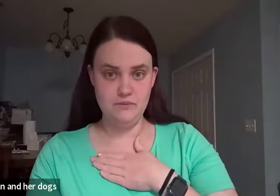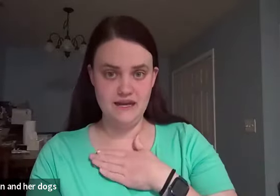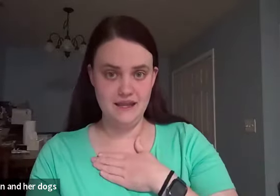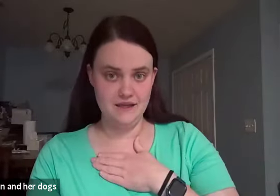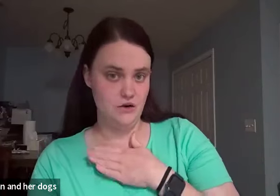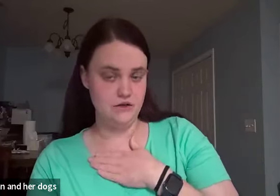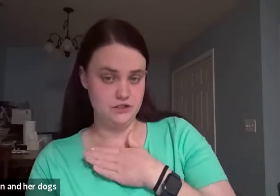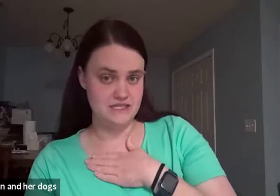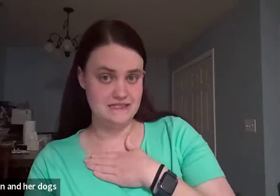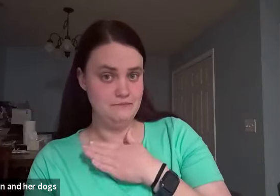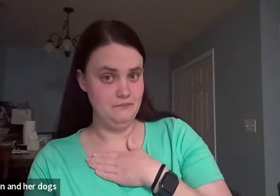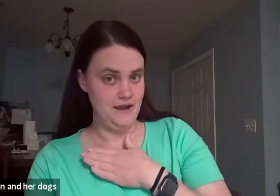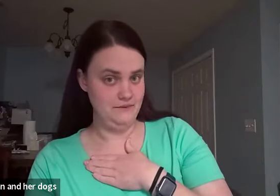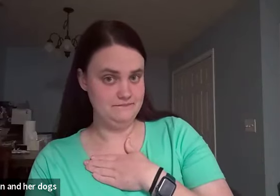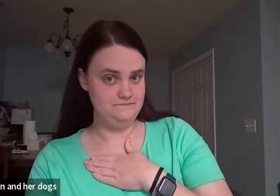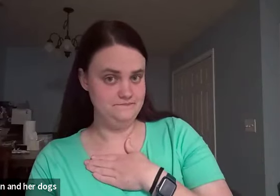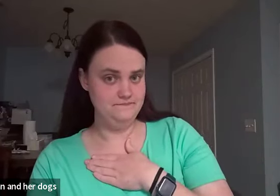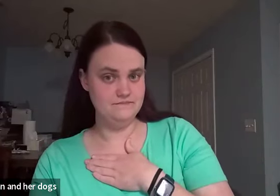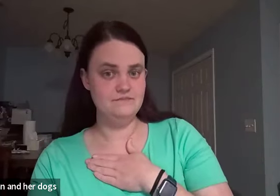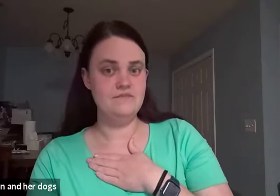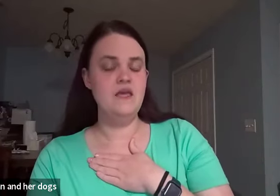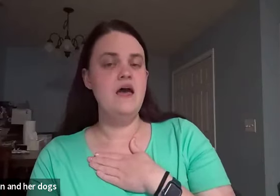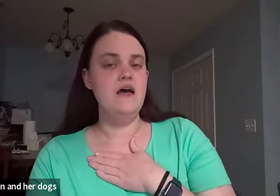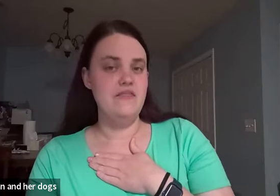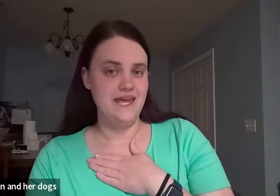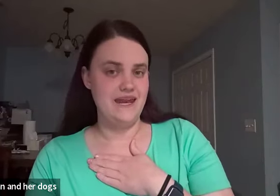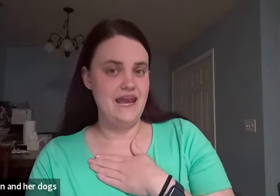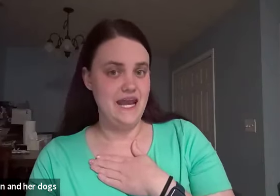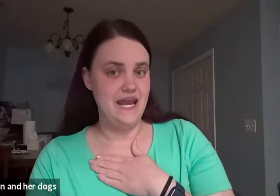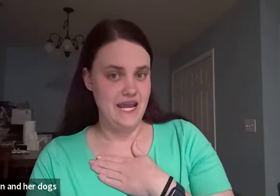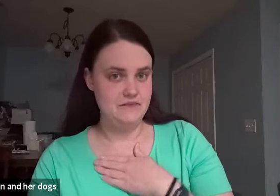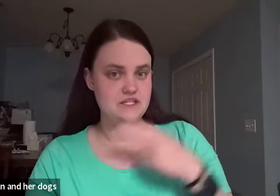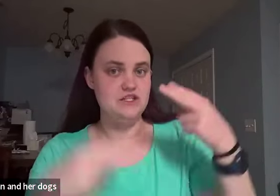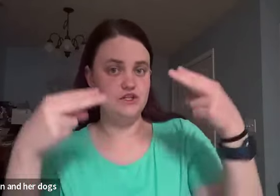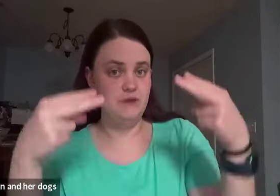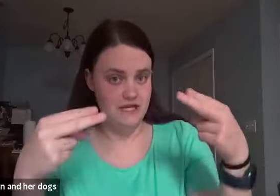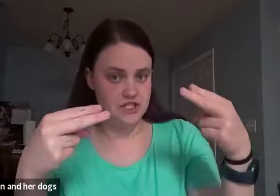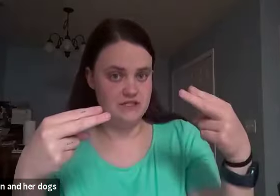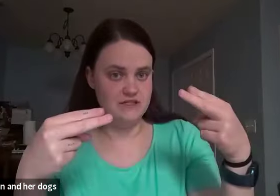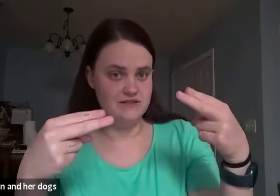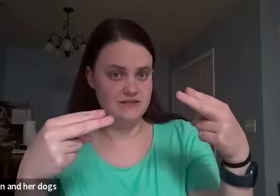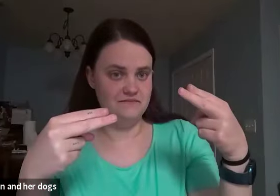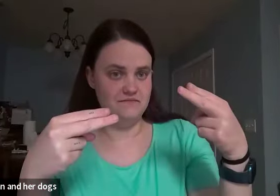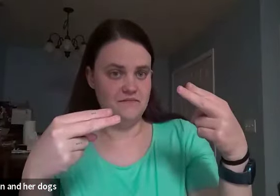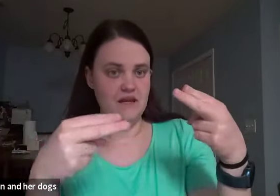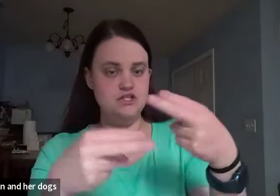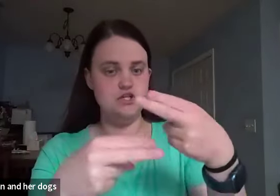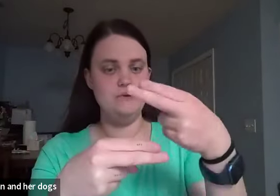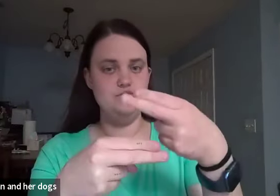open hand on your chest, my. And then name is 2 H's, and you're going